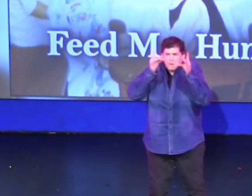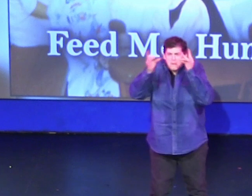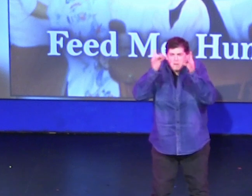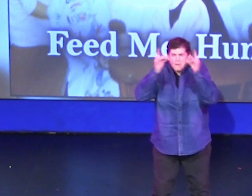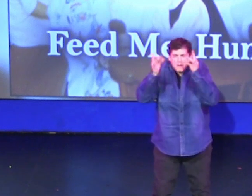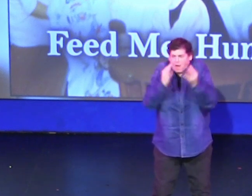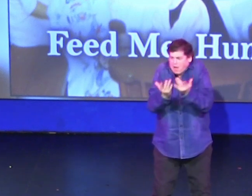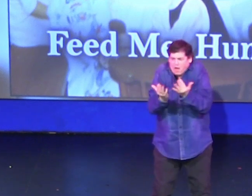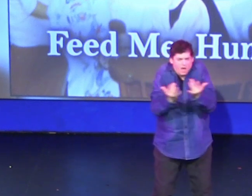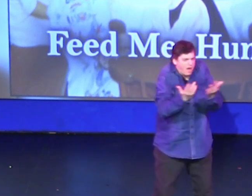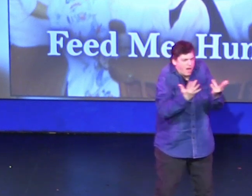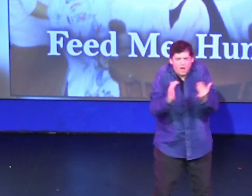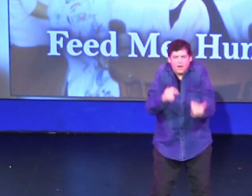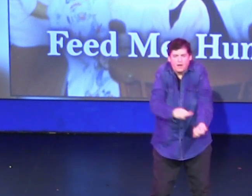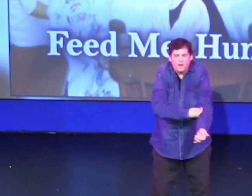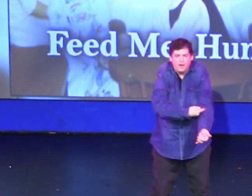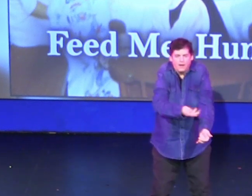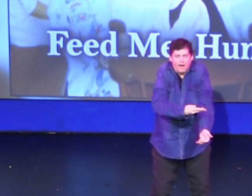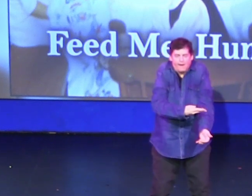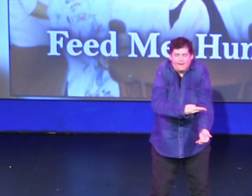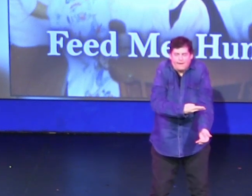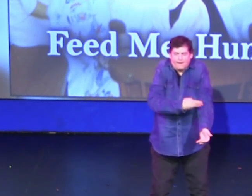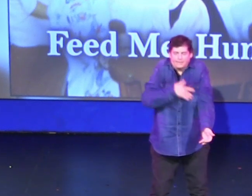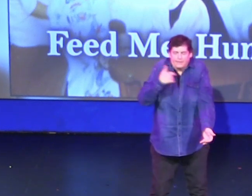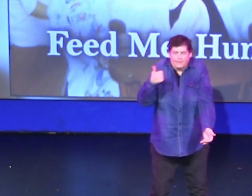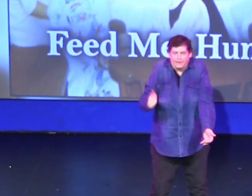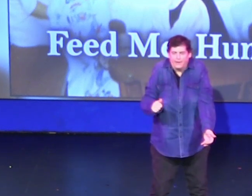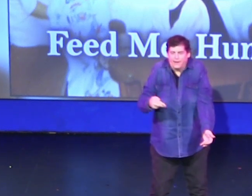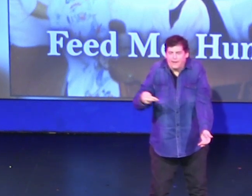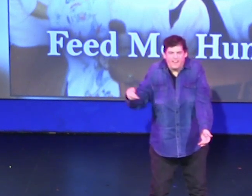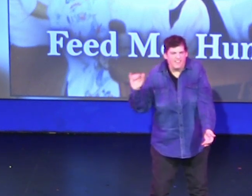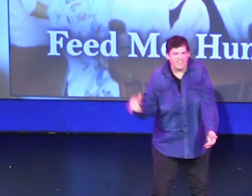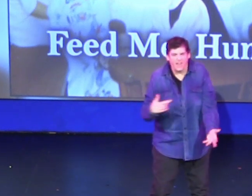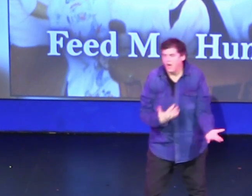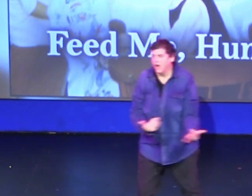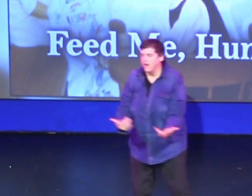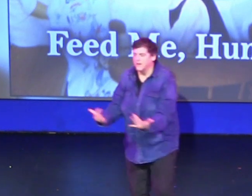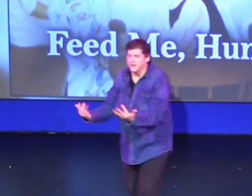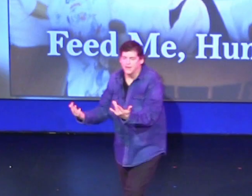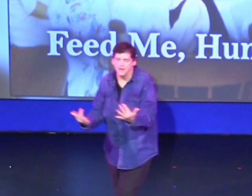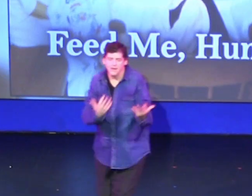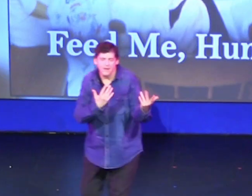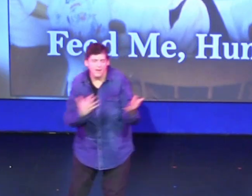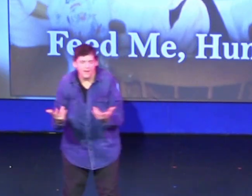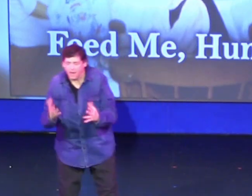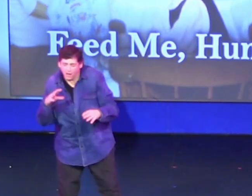to take in all of this language as fast as I possibly could. I wanted to get my connection into that community